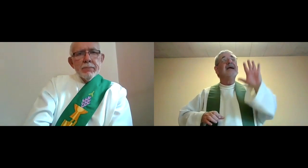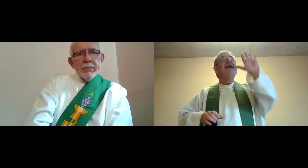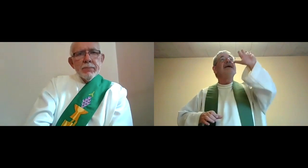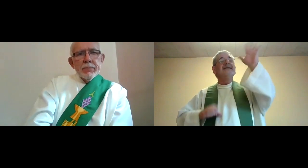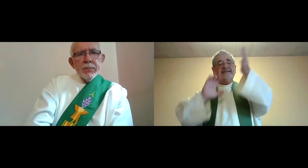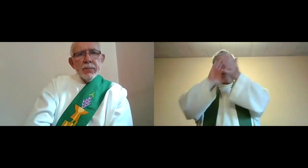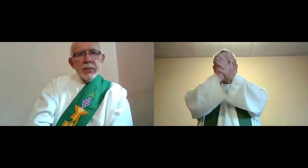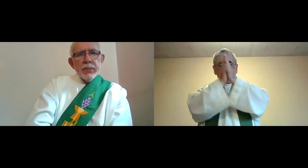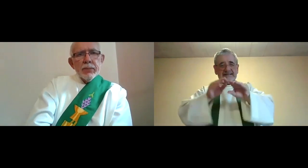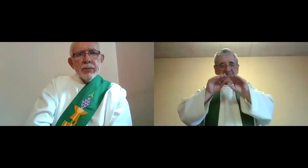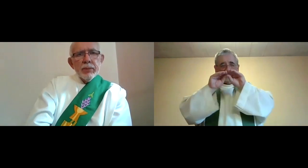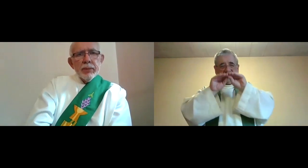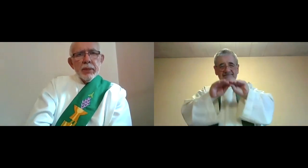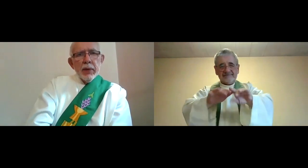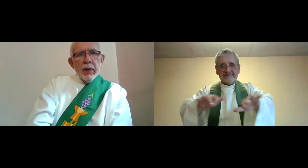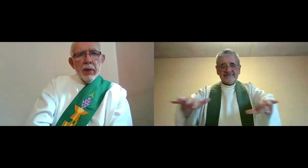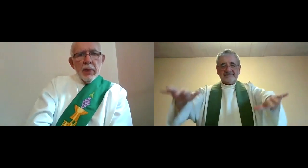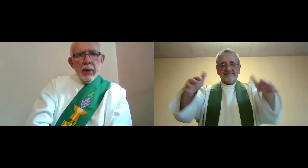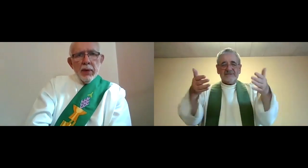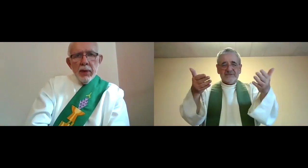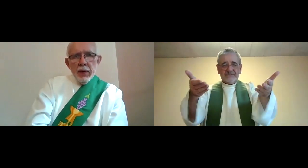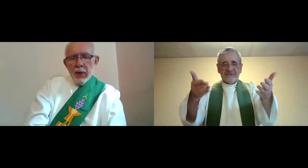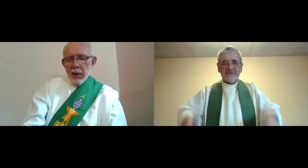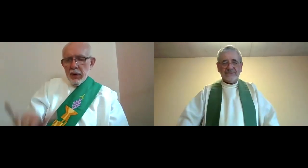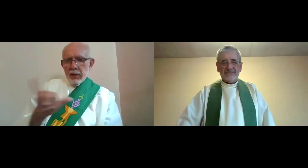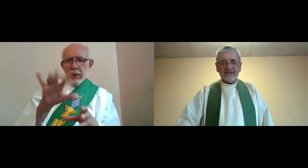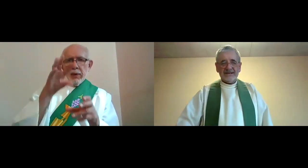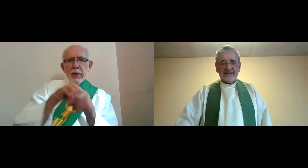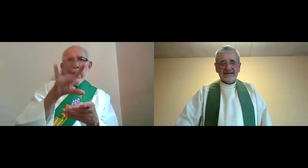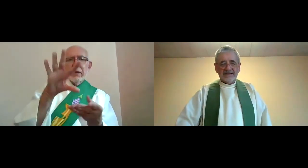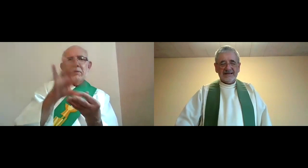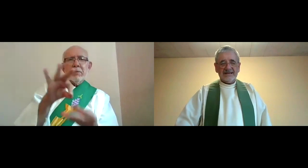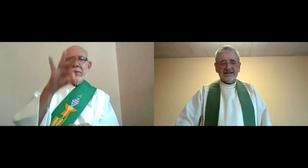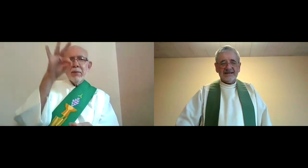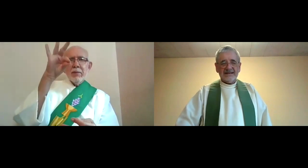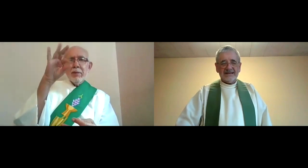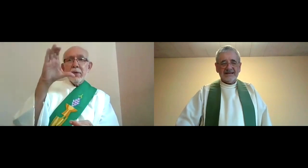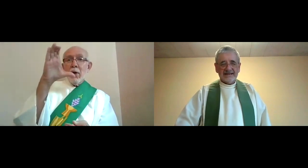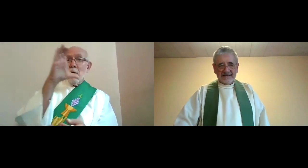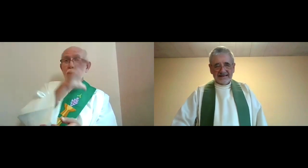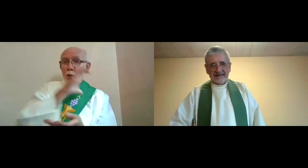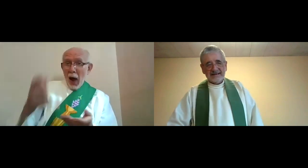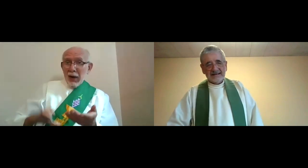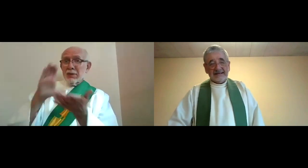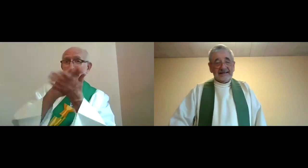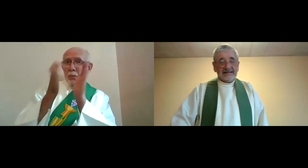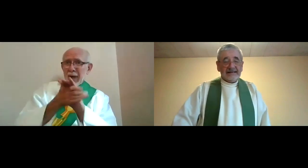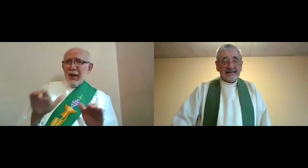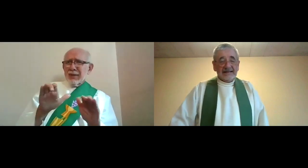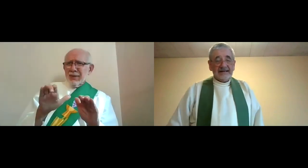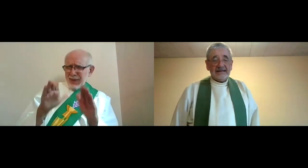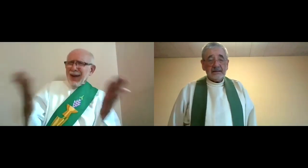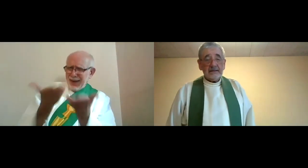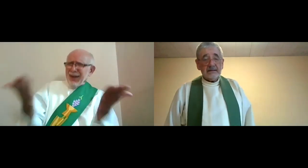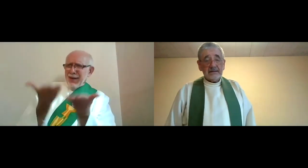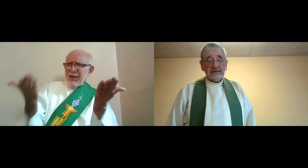May the peace of Christ be with you all, and with your spirit. Christ's